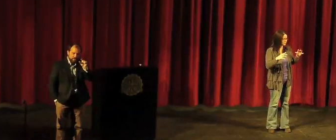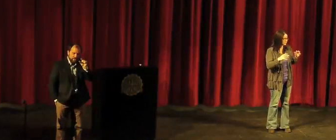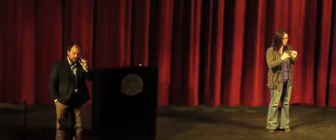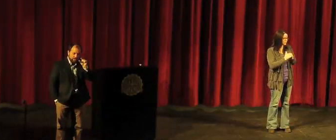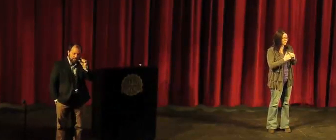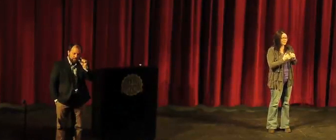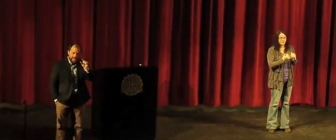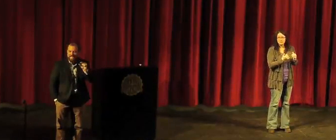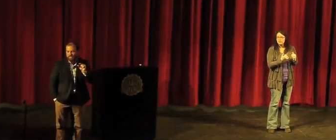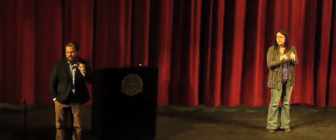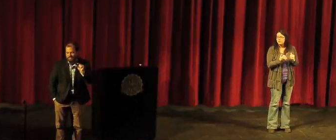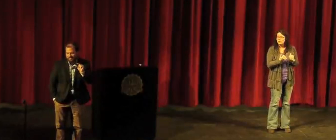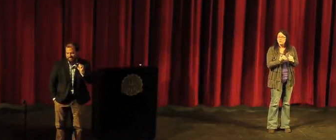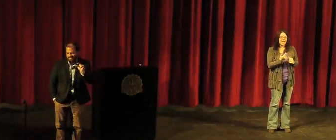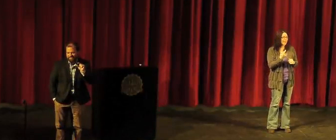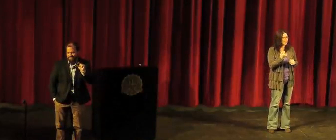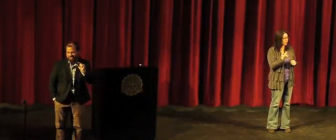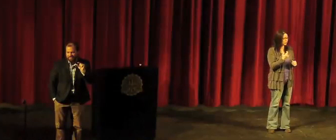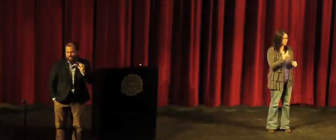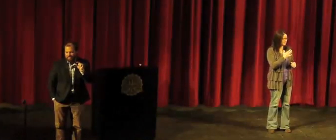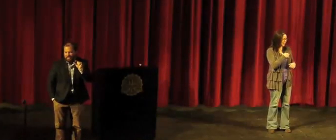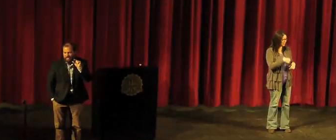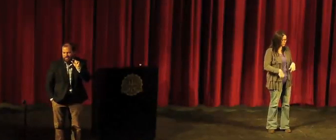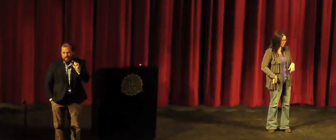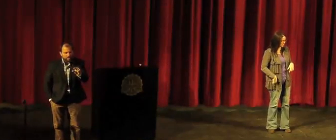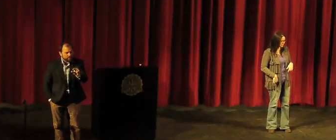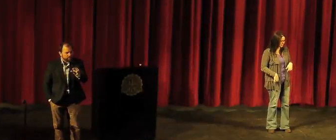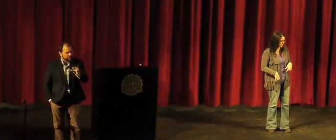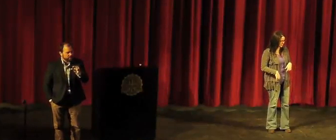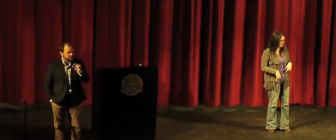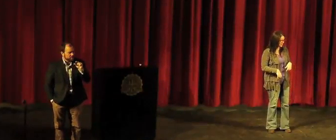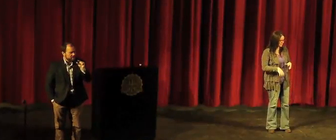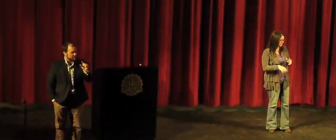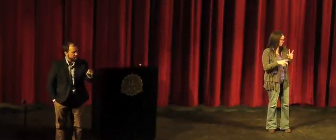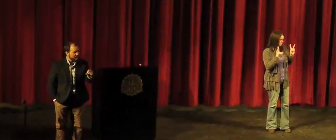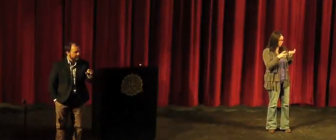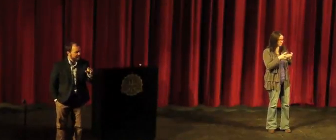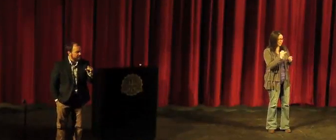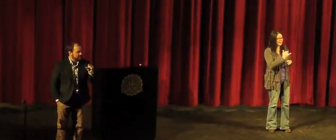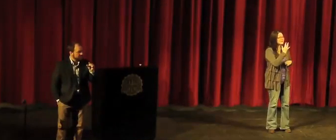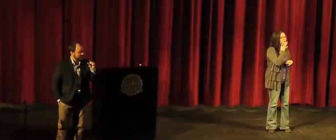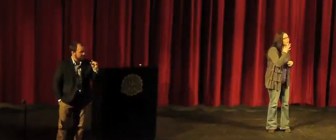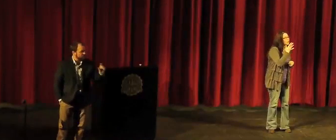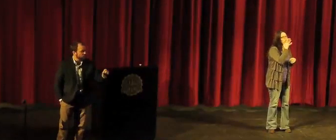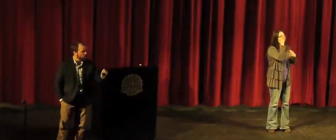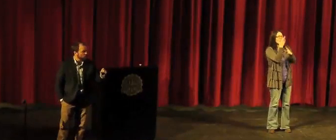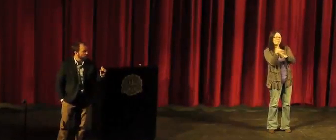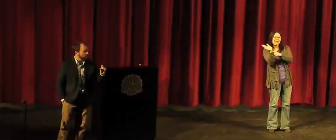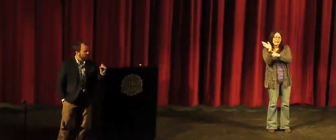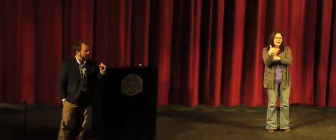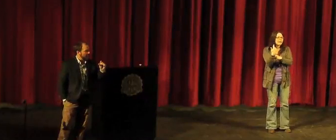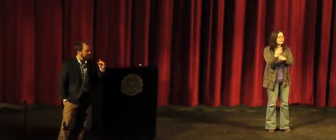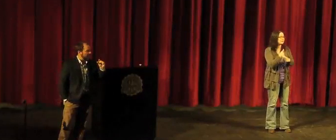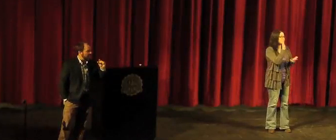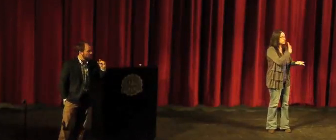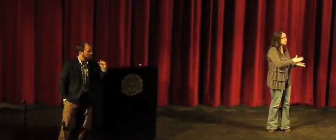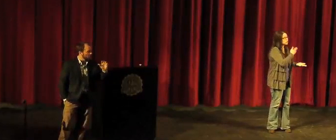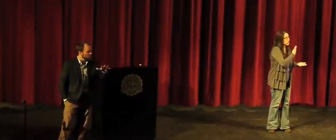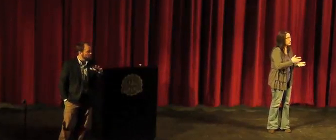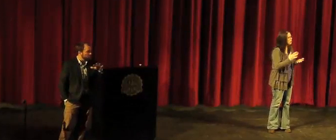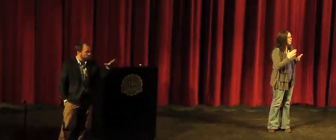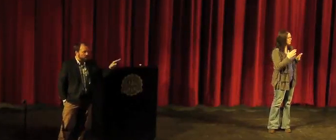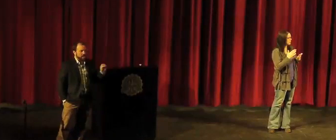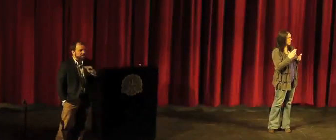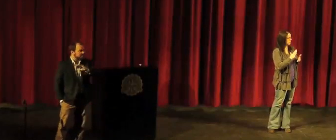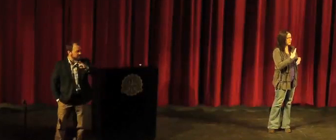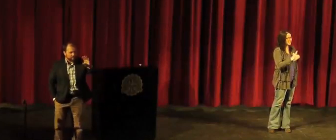little pageant of colors and flags and a song and all